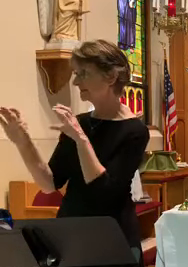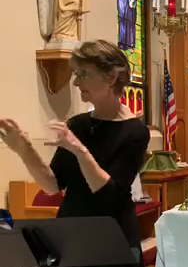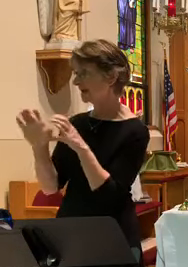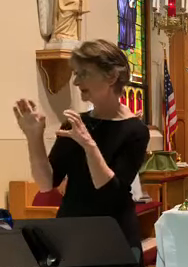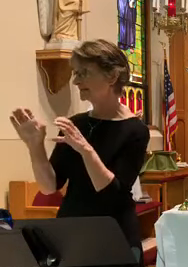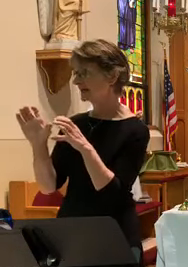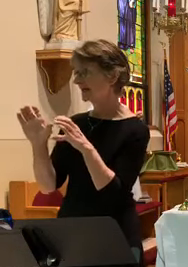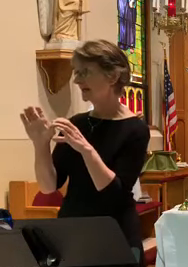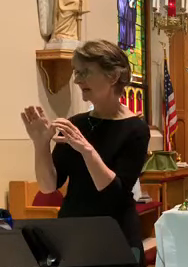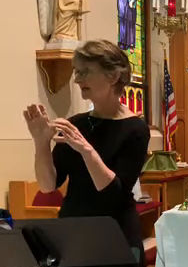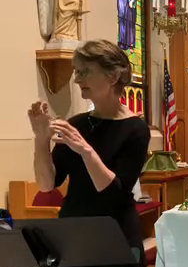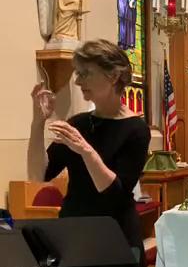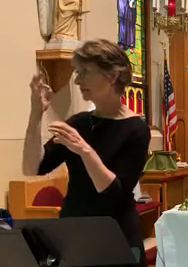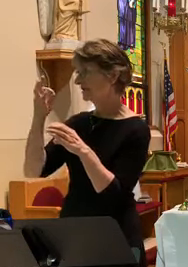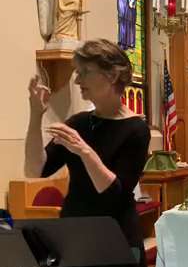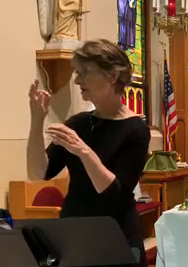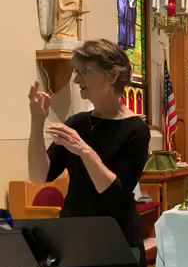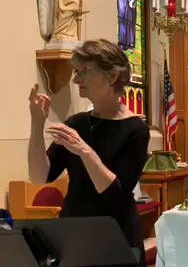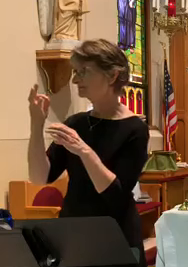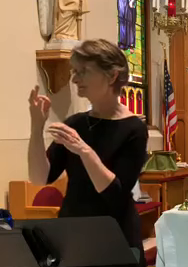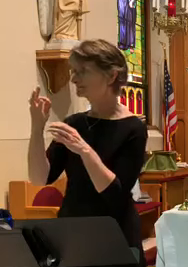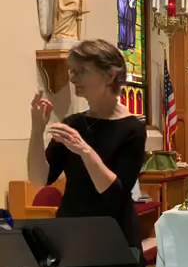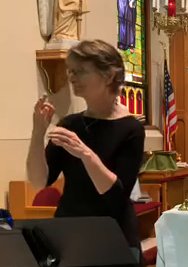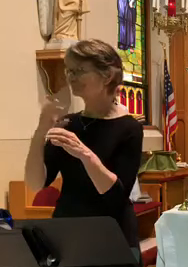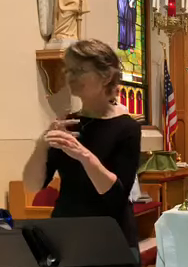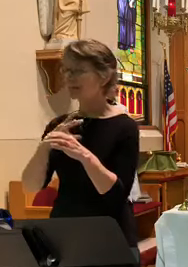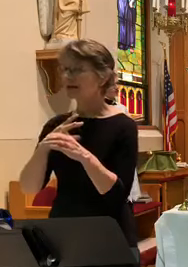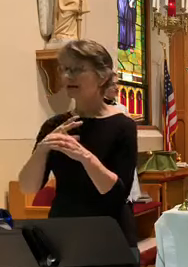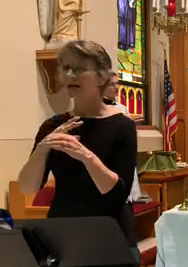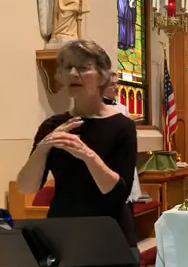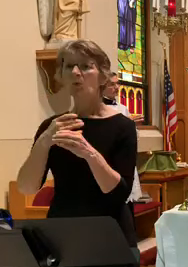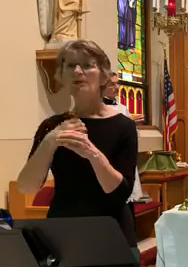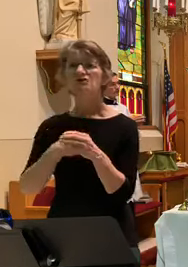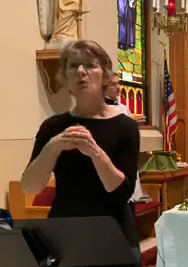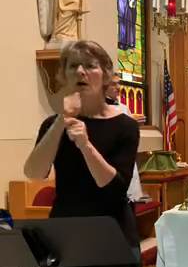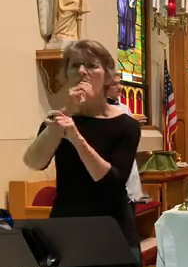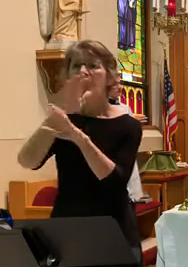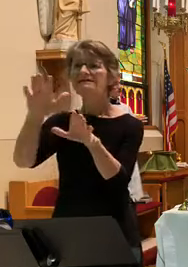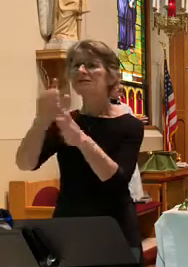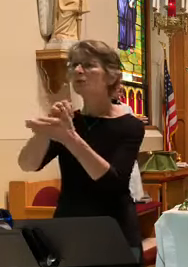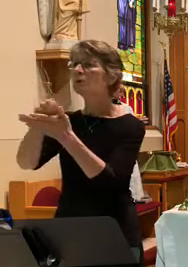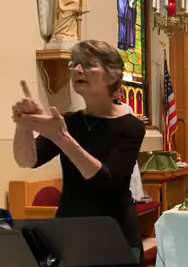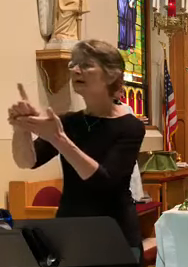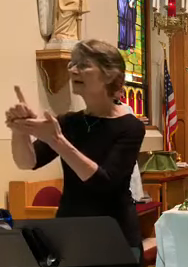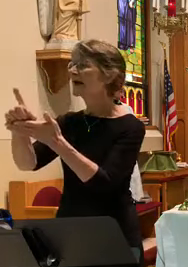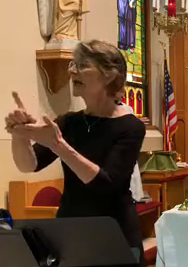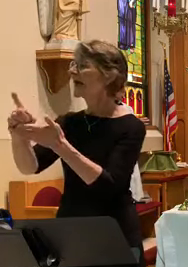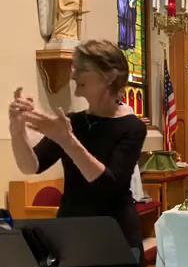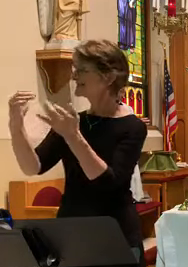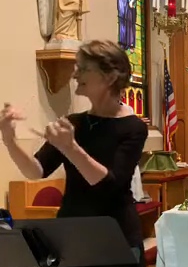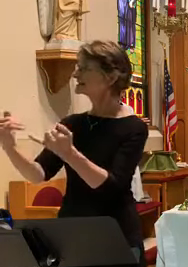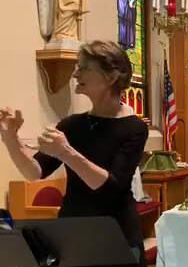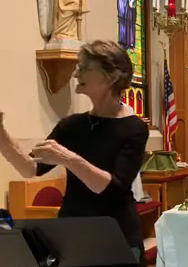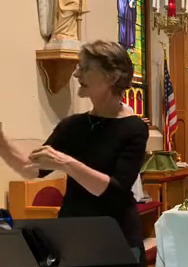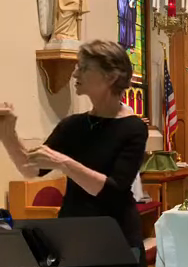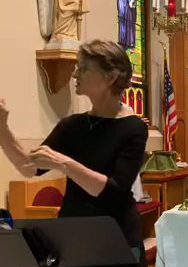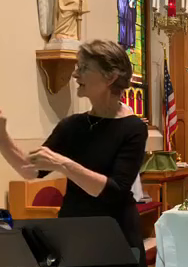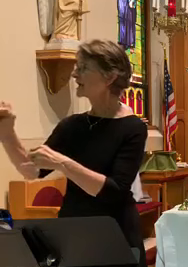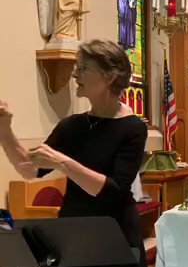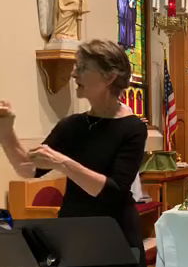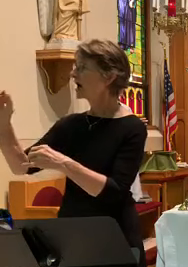so many things for our parish as well. So we wish you all a blessed week. And one thing, this coming